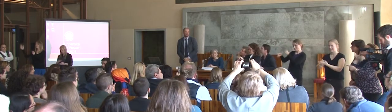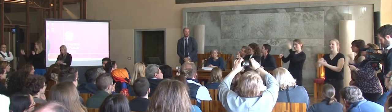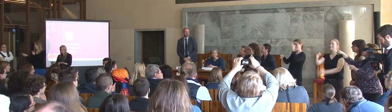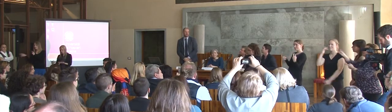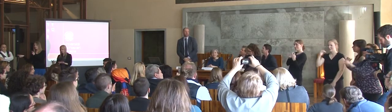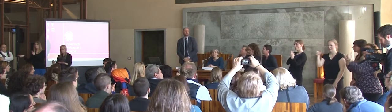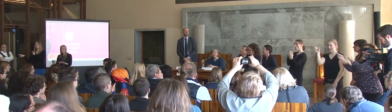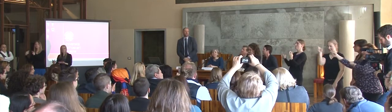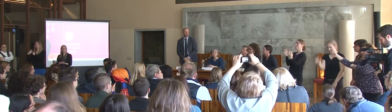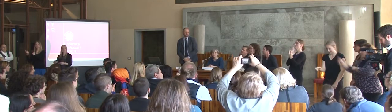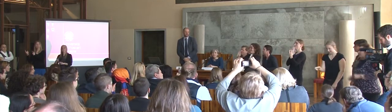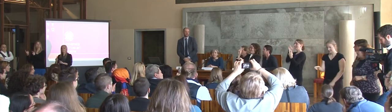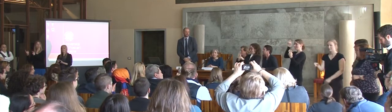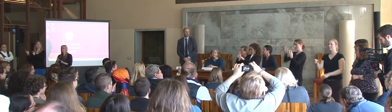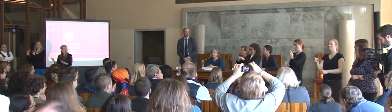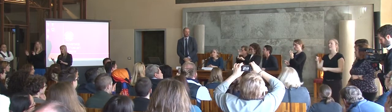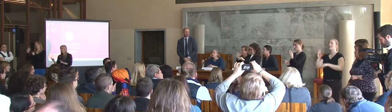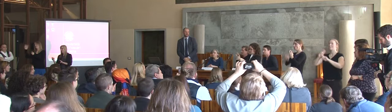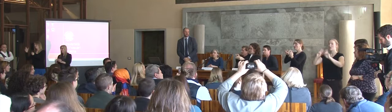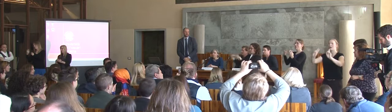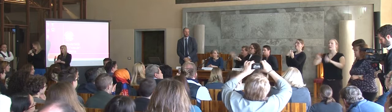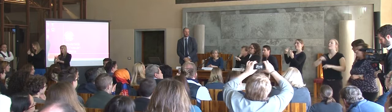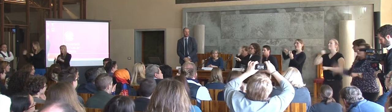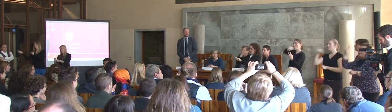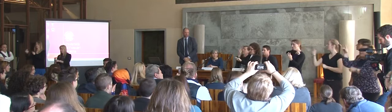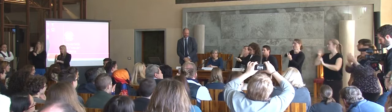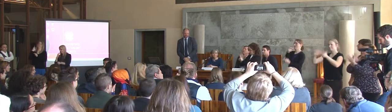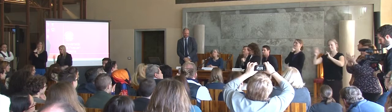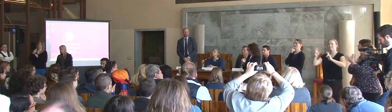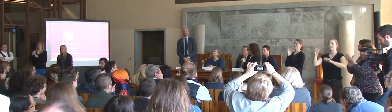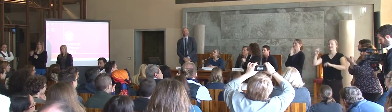Italian, and then from Italian into English.